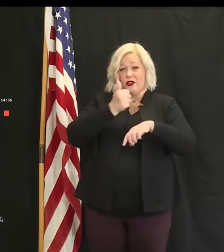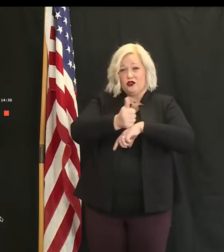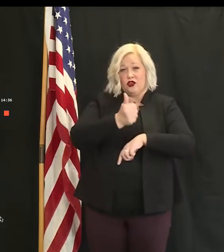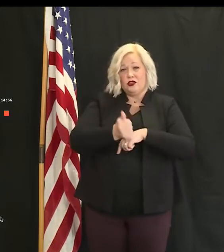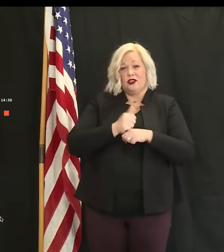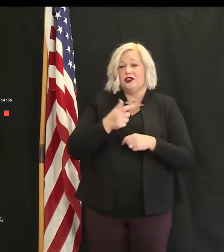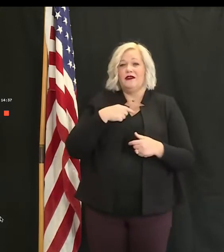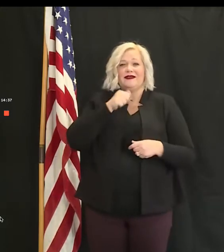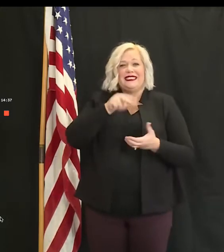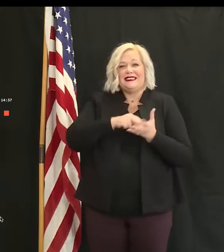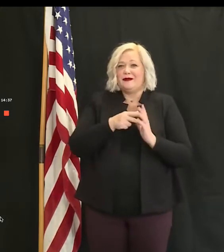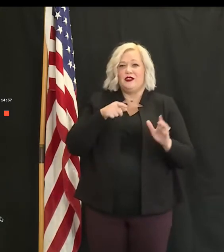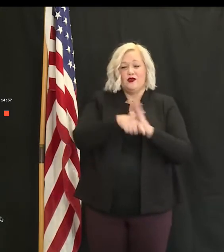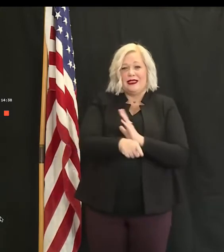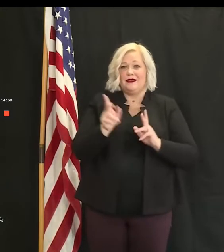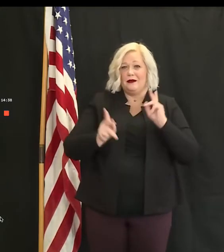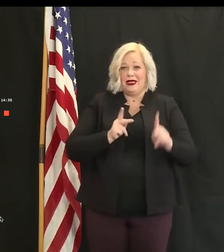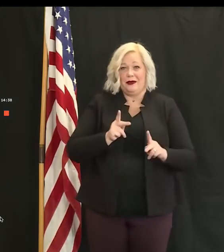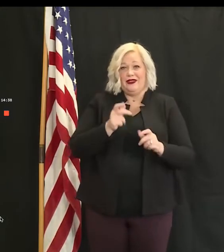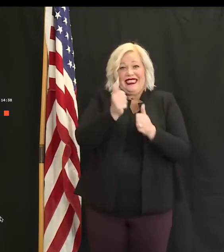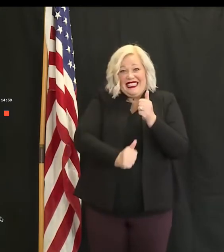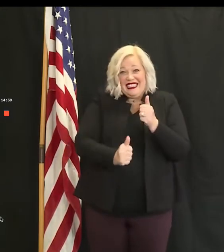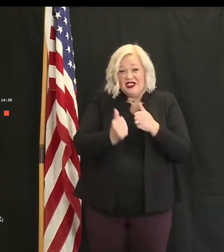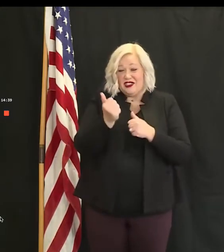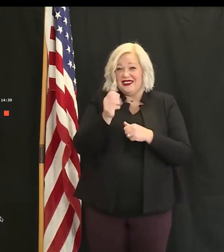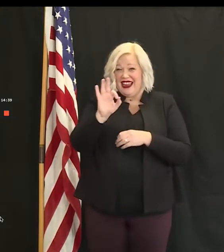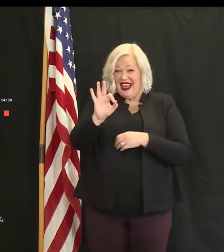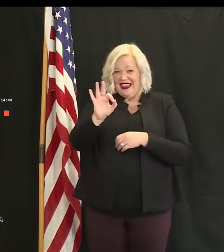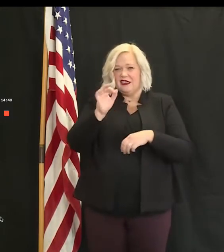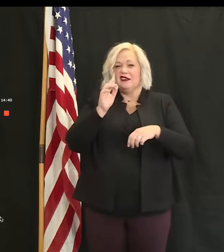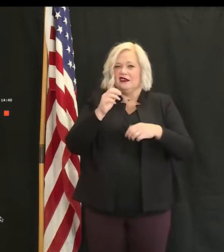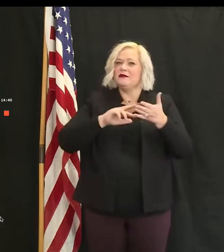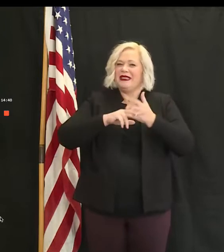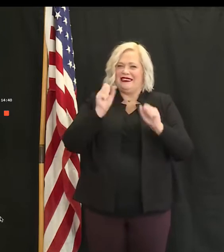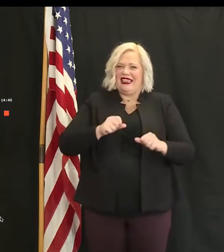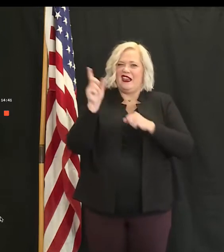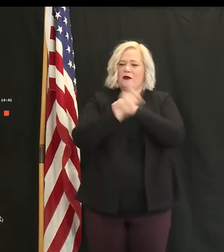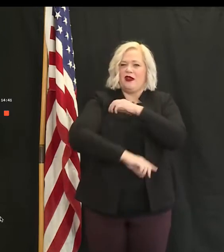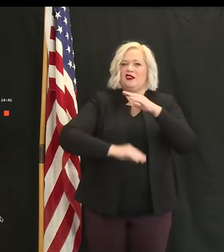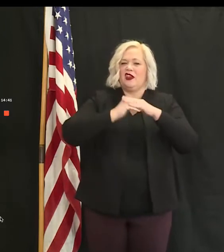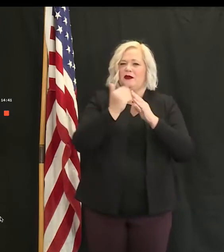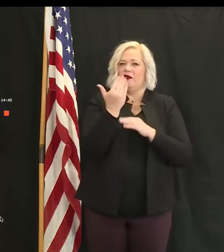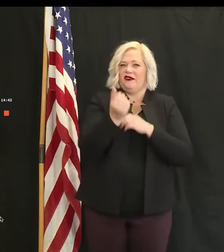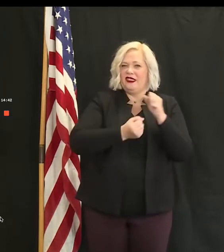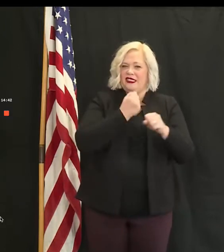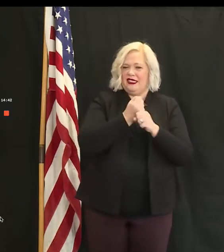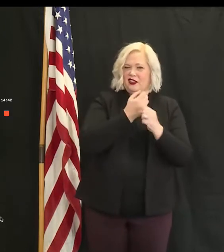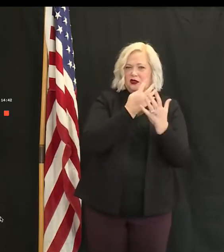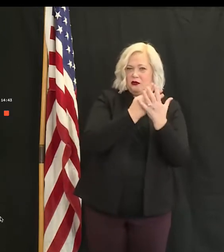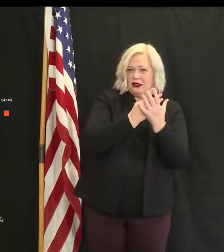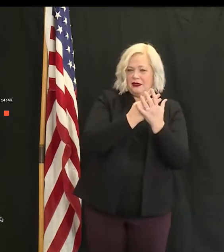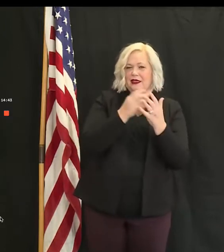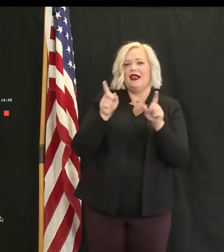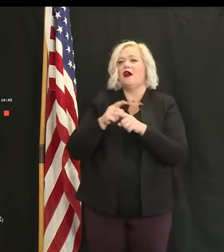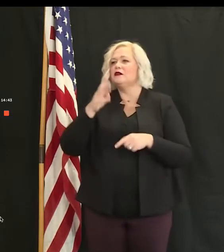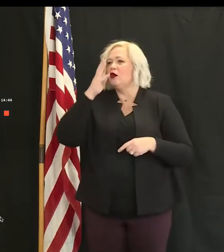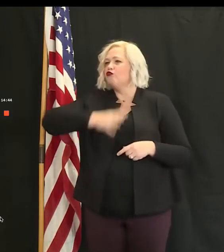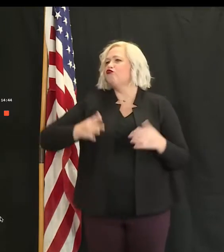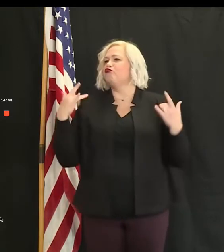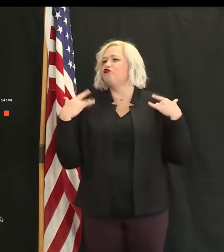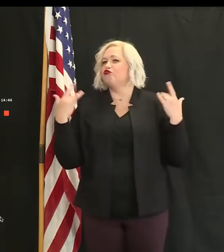manslaughter, for each a 15-year felony, and 1 count of willful neglect of duty, a 1-year misdemeanor, for